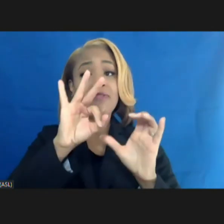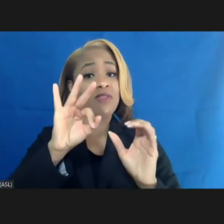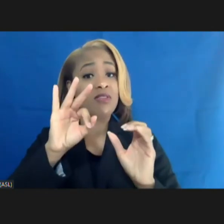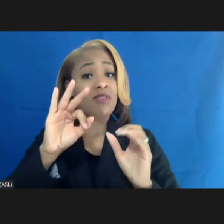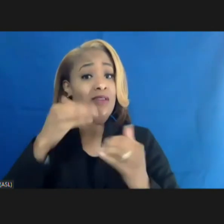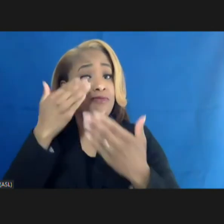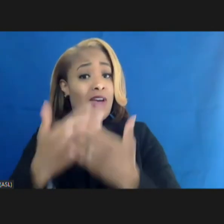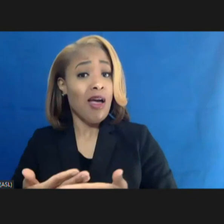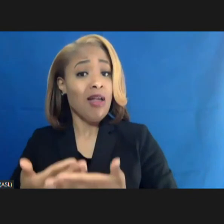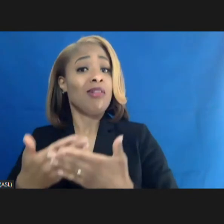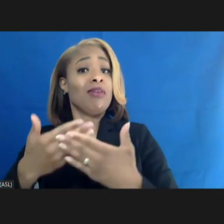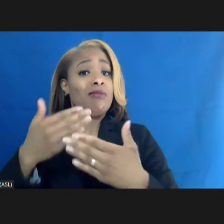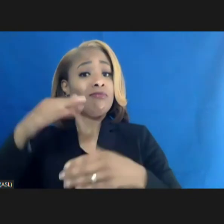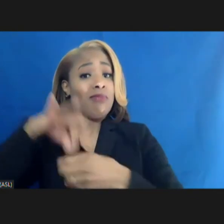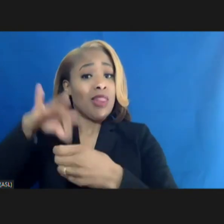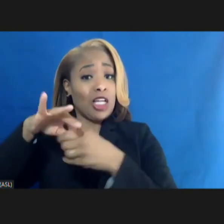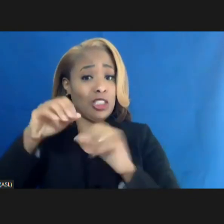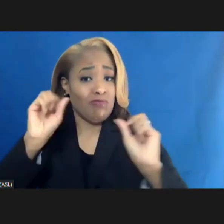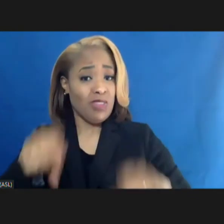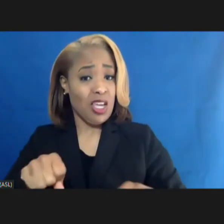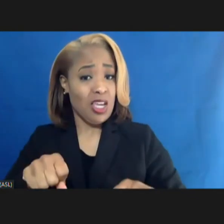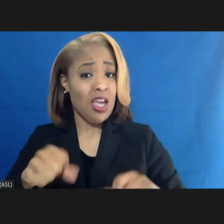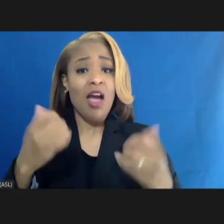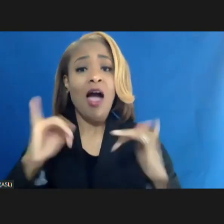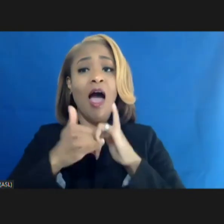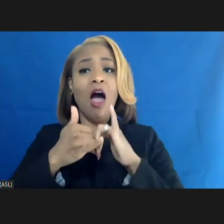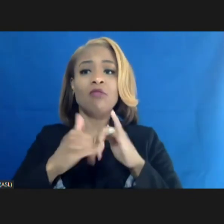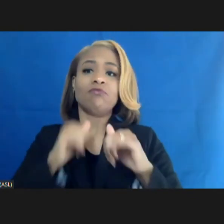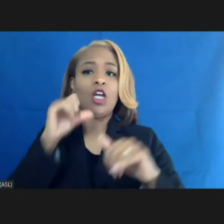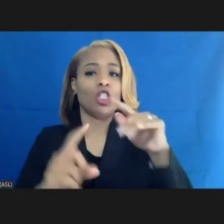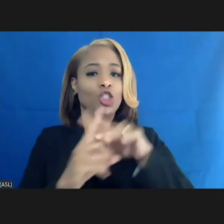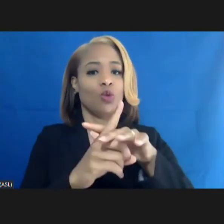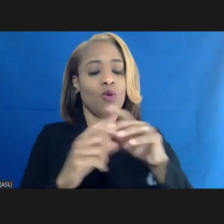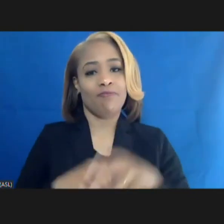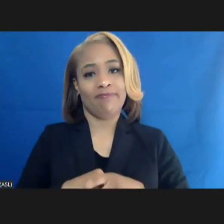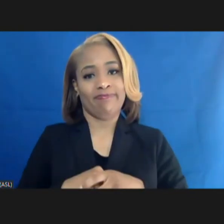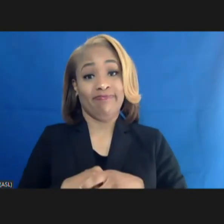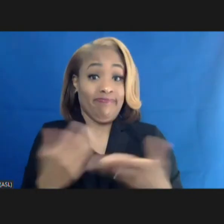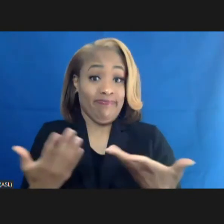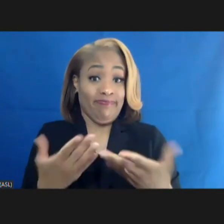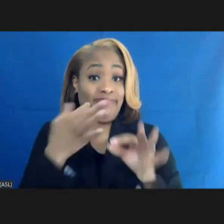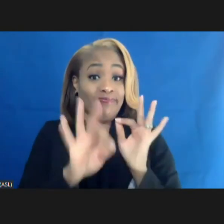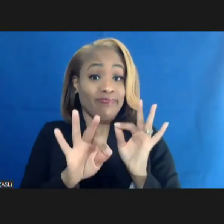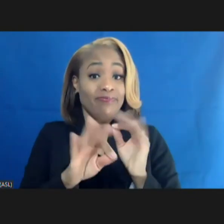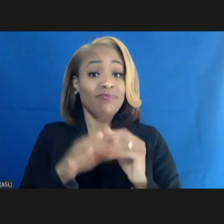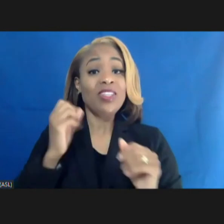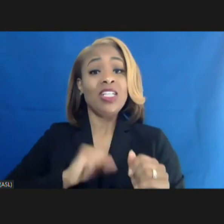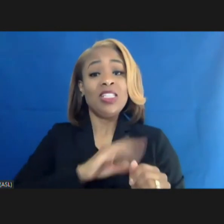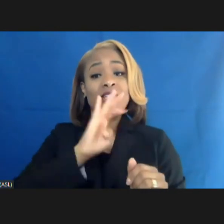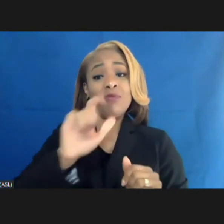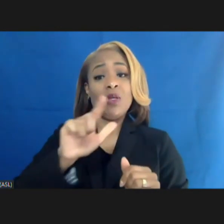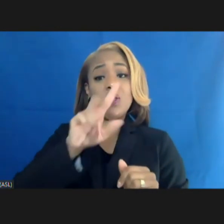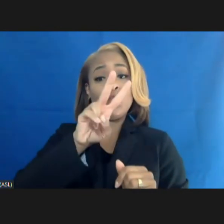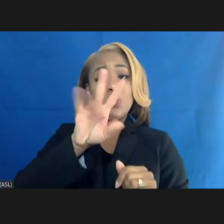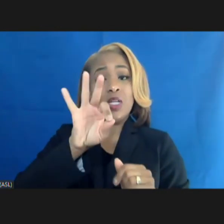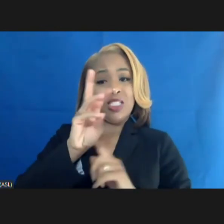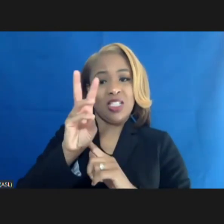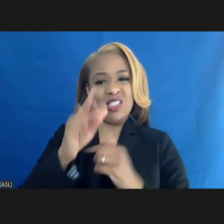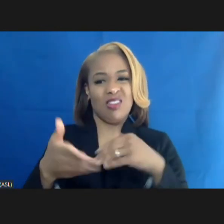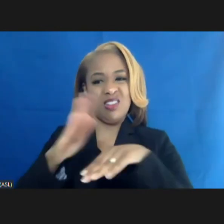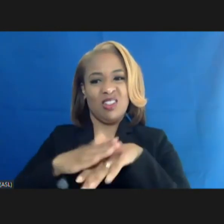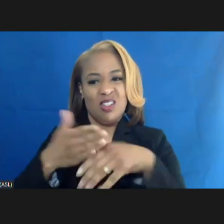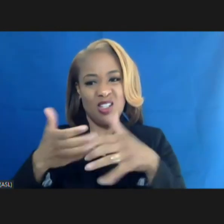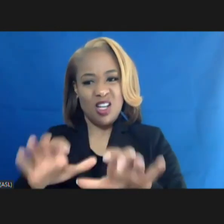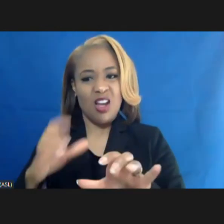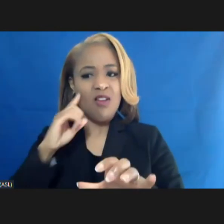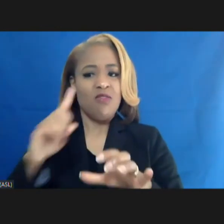and legitimate election by simply not showing up to the canvass. Senate Bill 296 increases the chances of a canvassing board